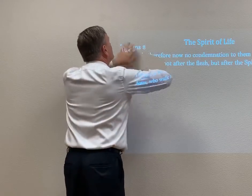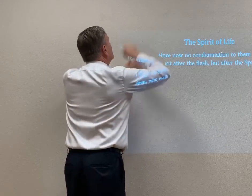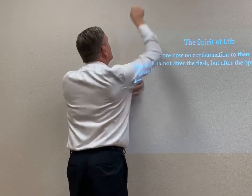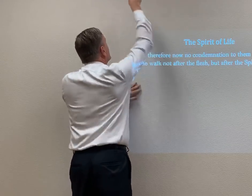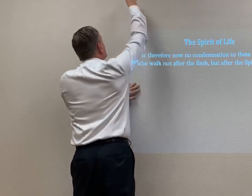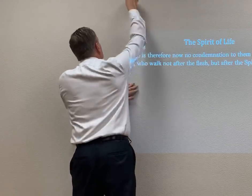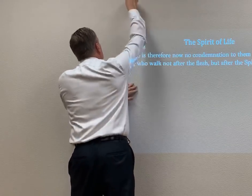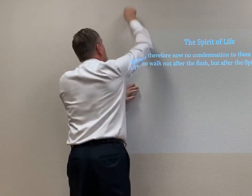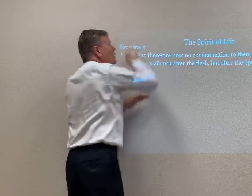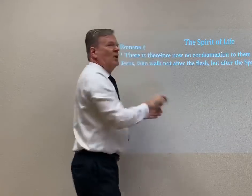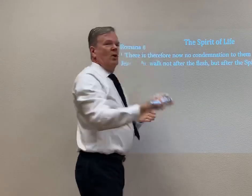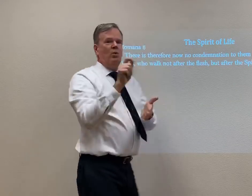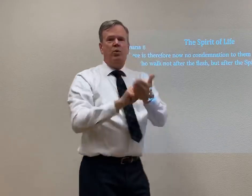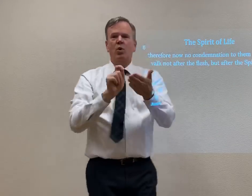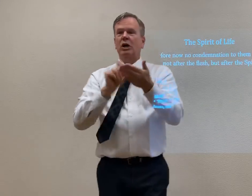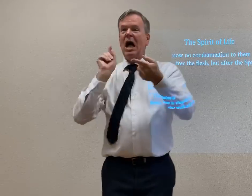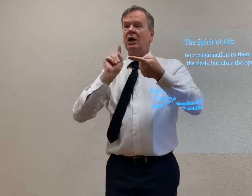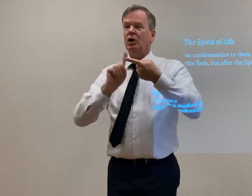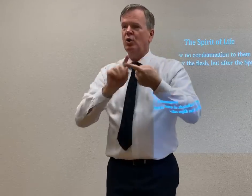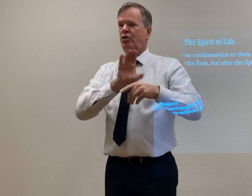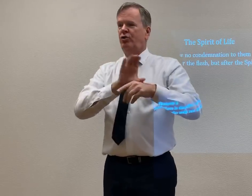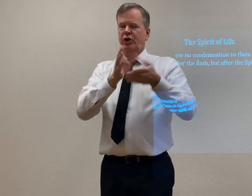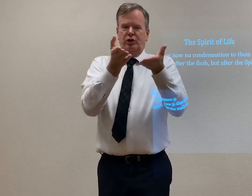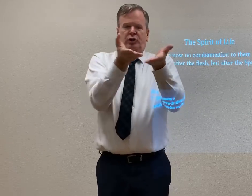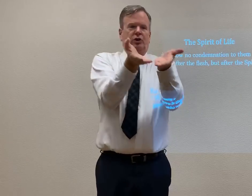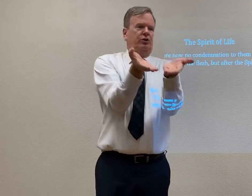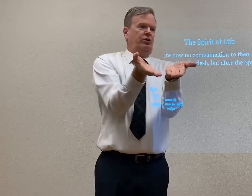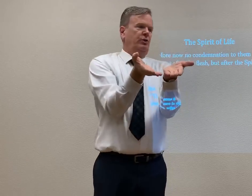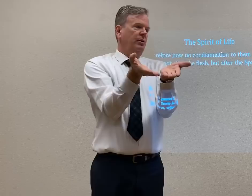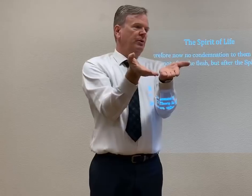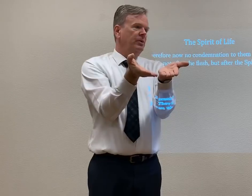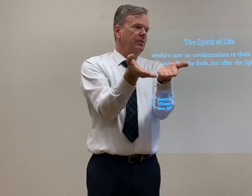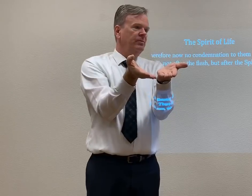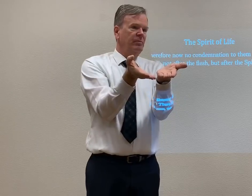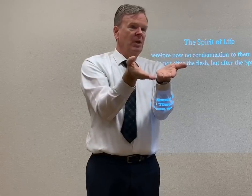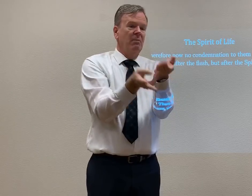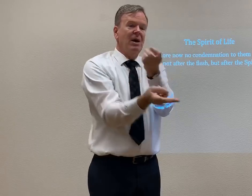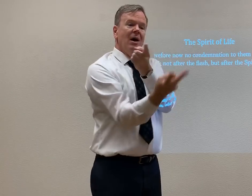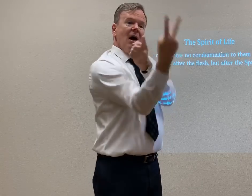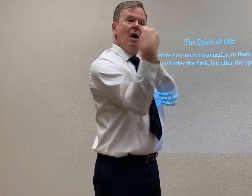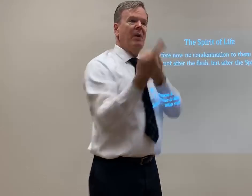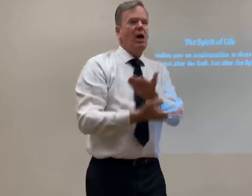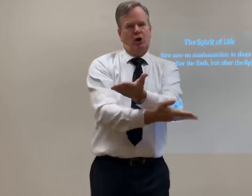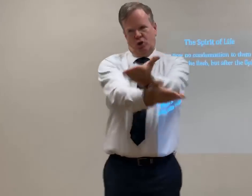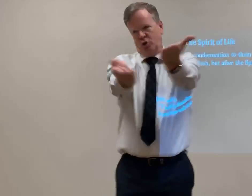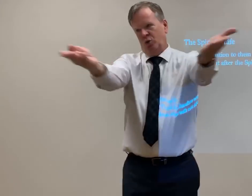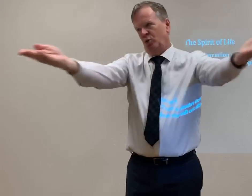You go back up, you look at the previous chapters, you understand this is written to the church. And this